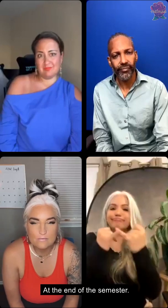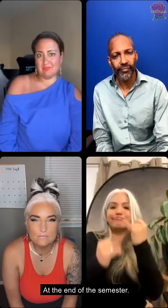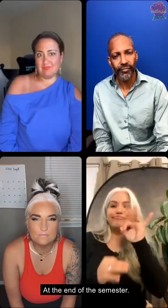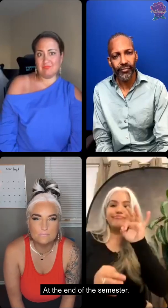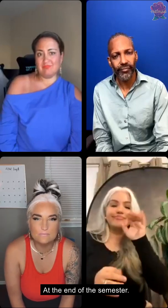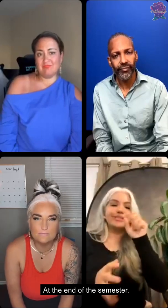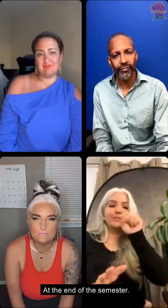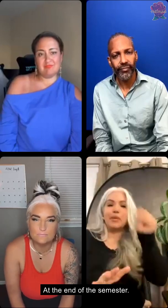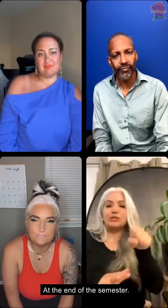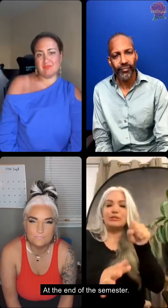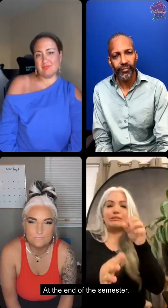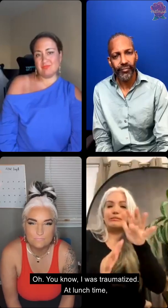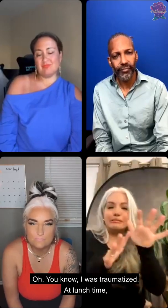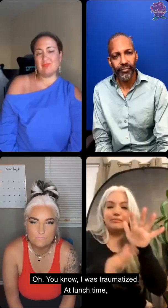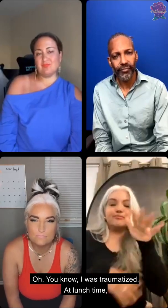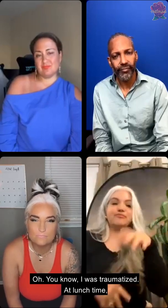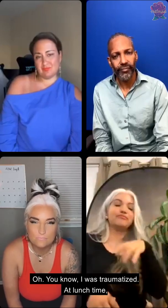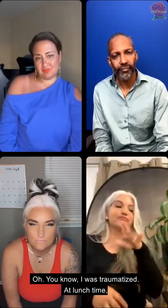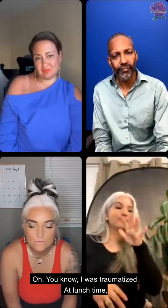the end of the semester,